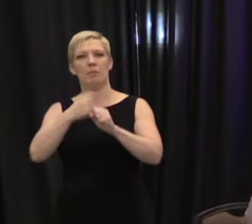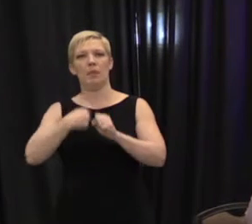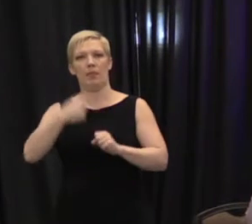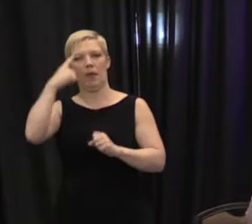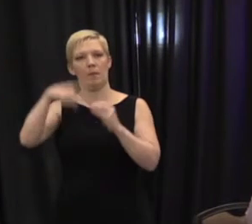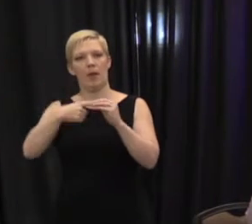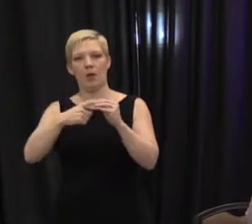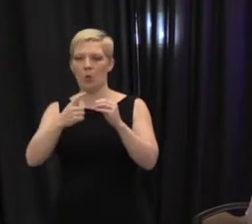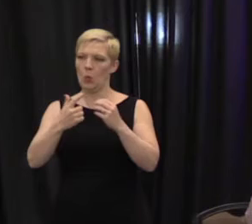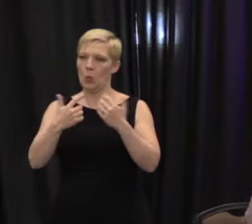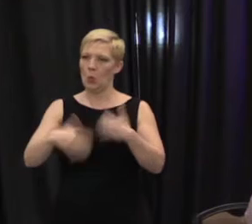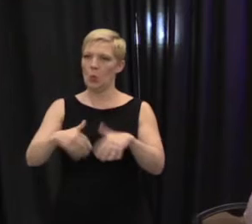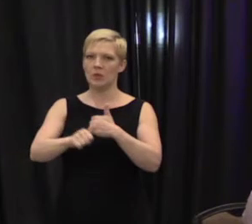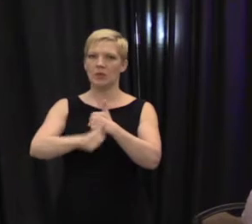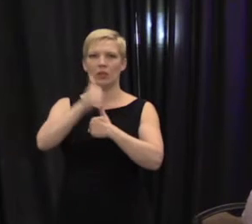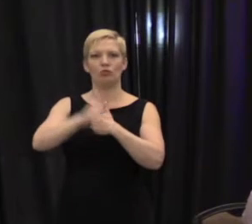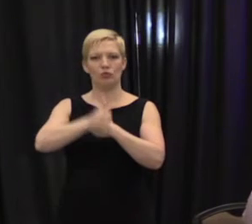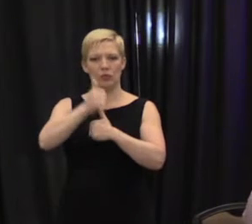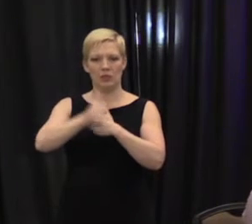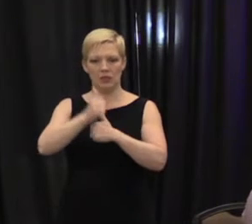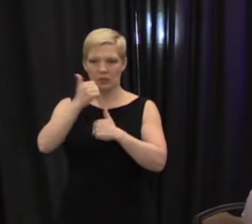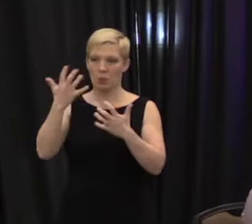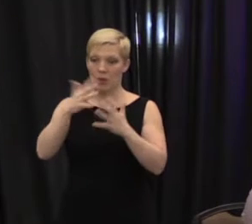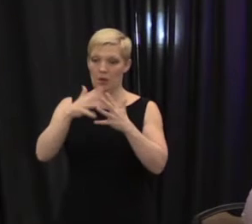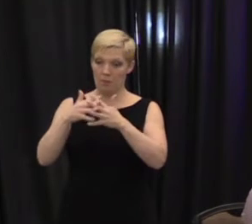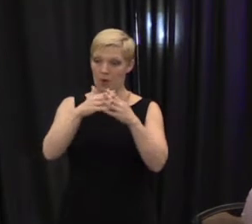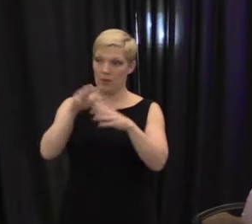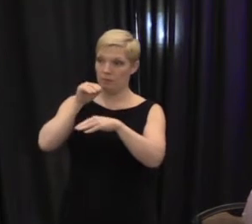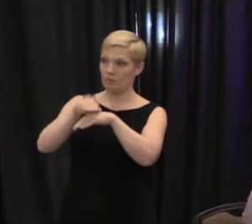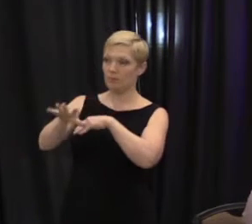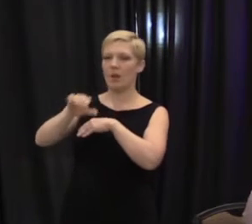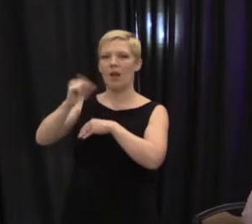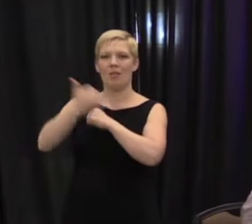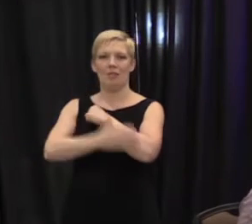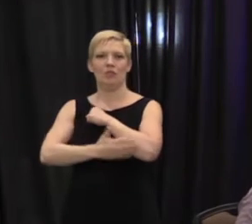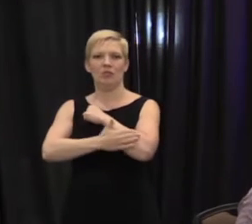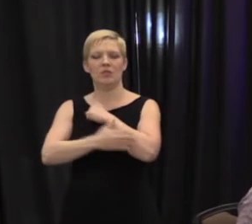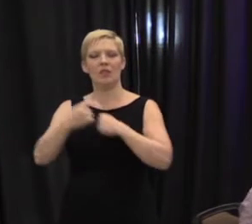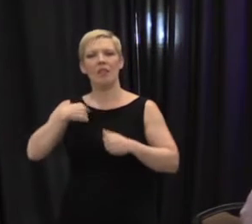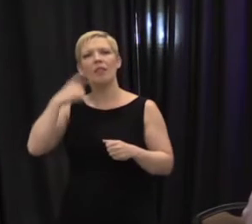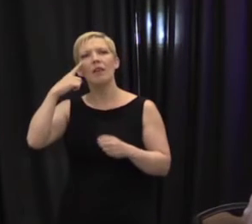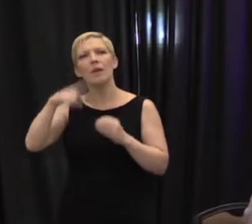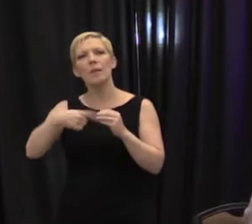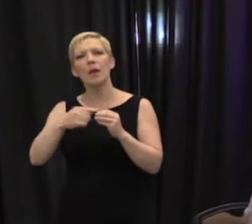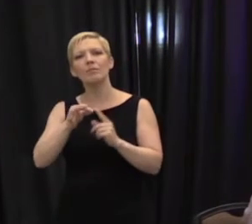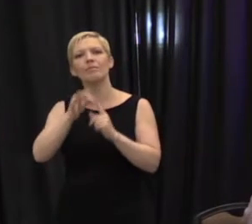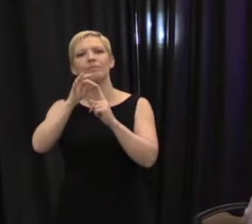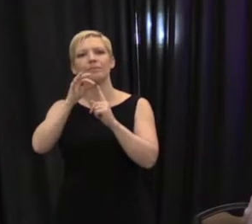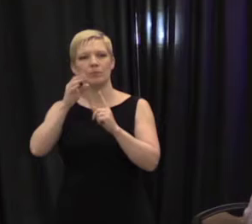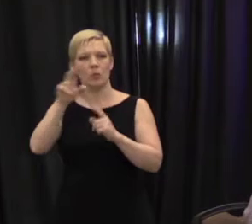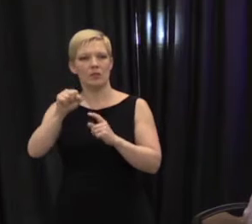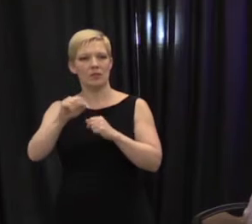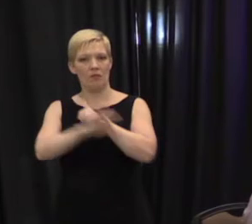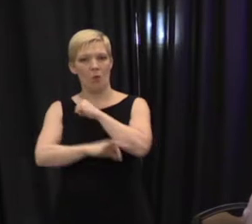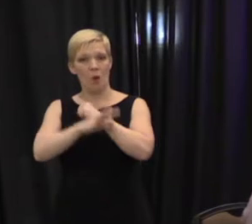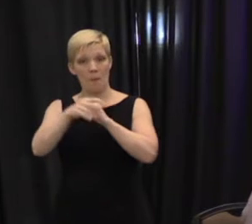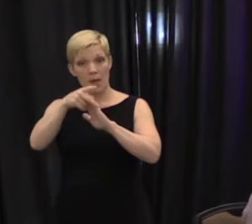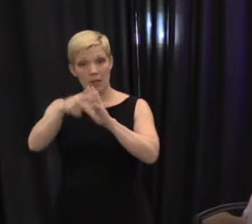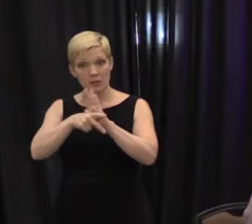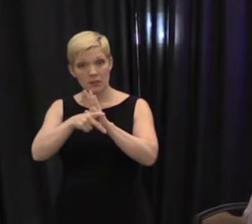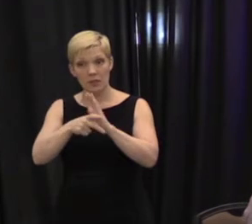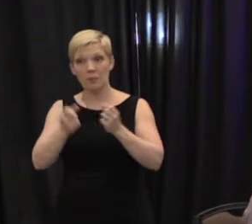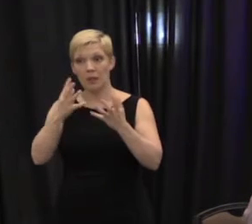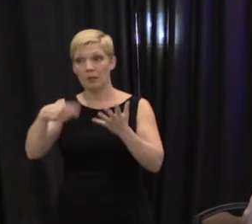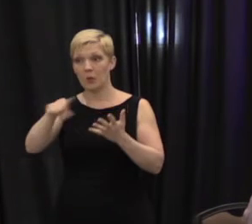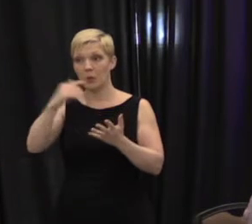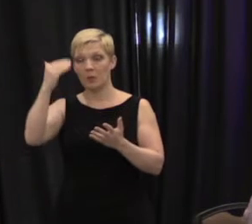dangerous America has been for other countries and for people living in other countries. I think about things, particularly since I work in U.S. foreign policy, think about something that many